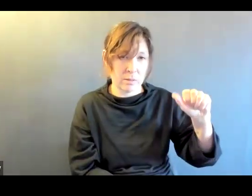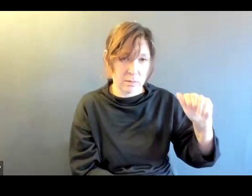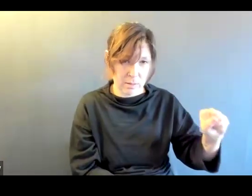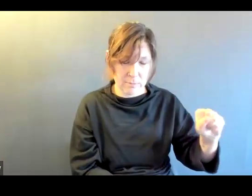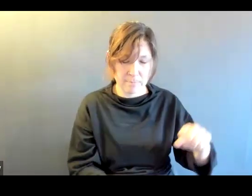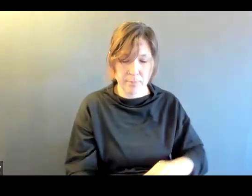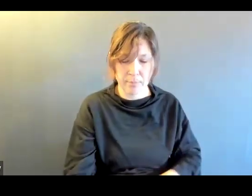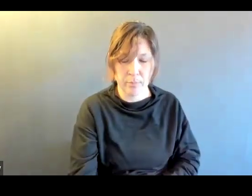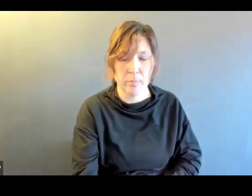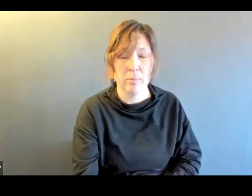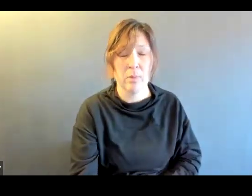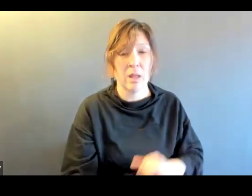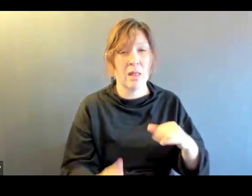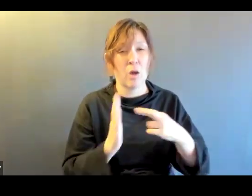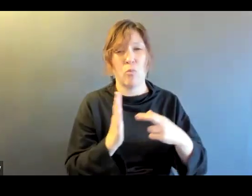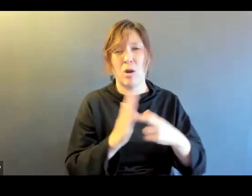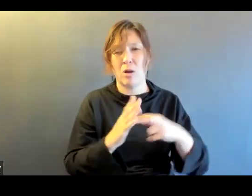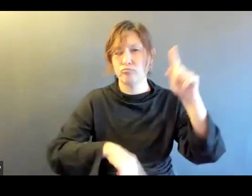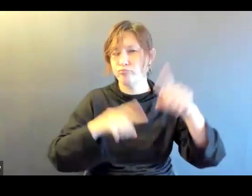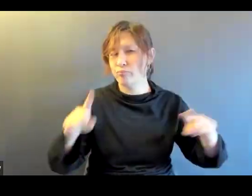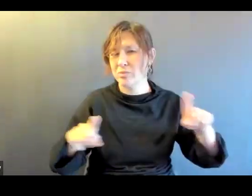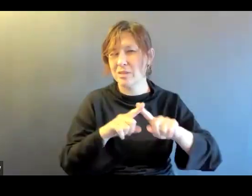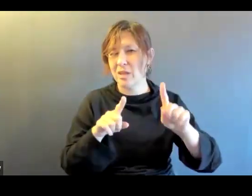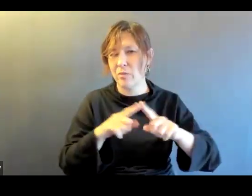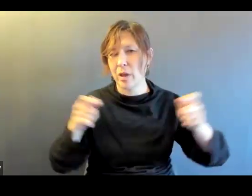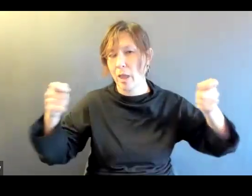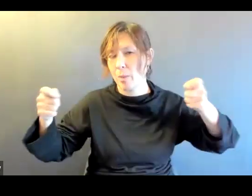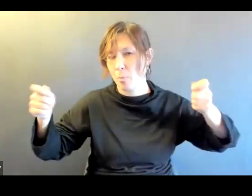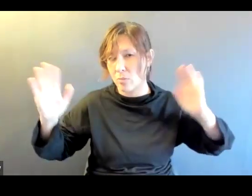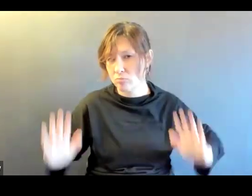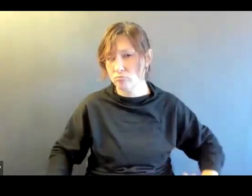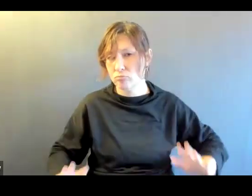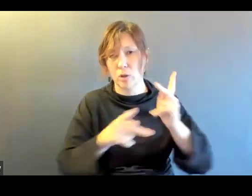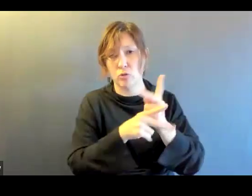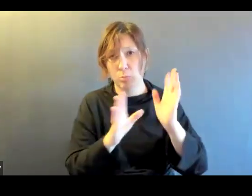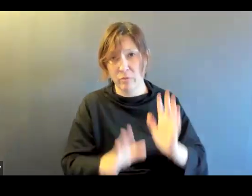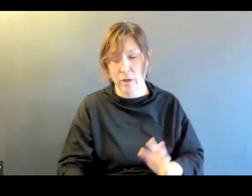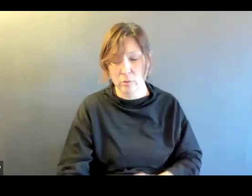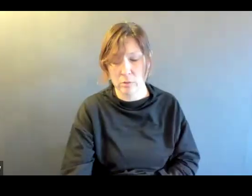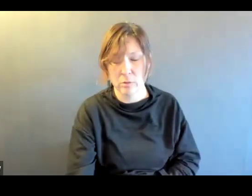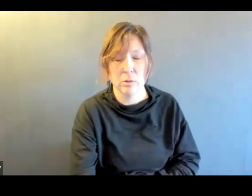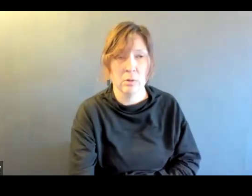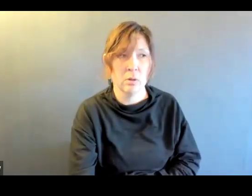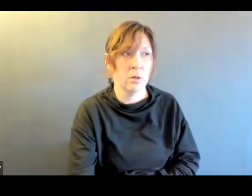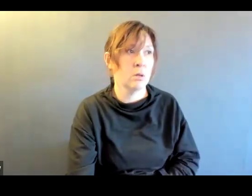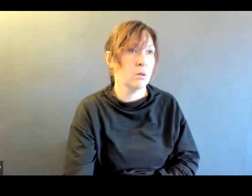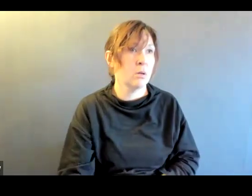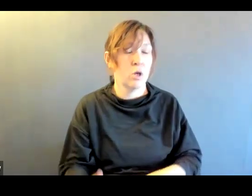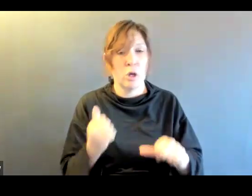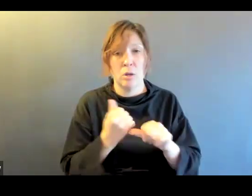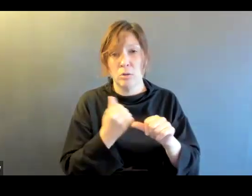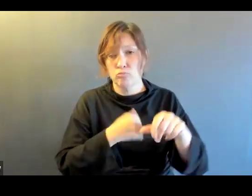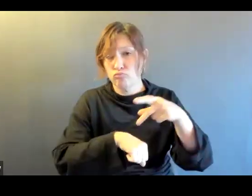mentioned, BASIS represents a wide variety of administrators and supervisors in the district. Positions include assistant